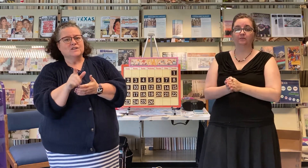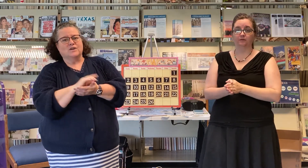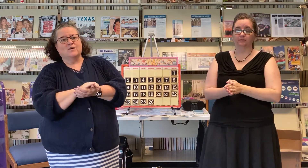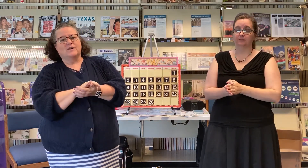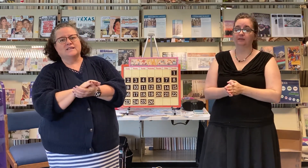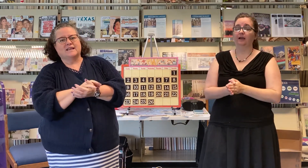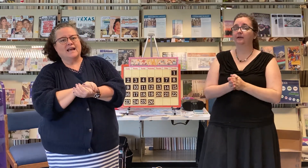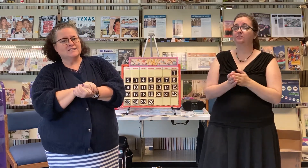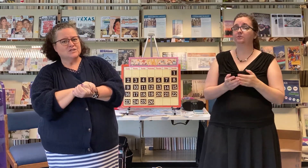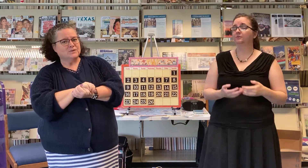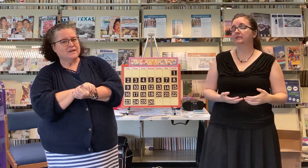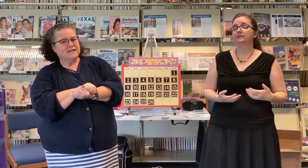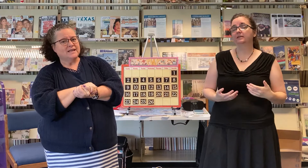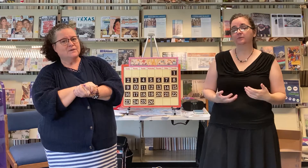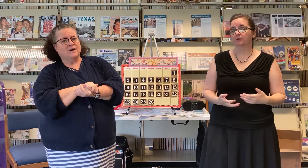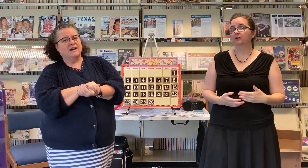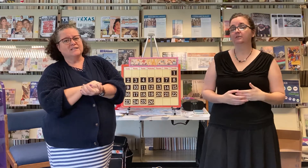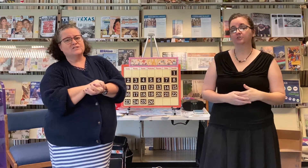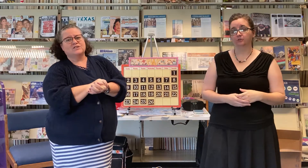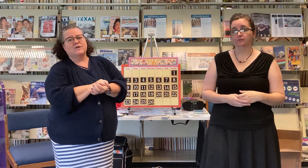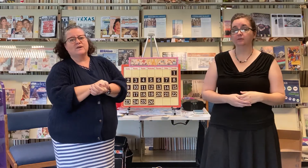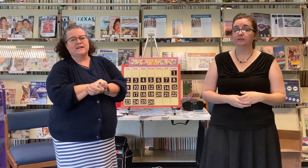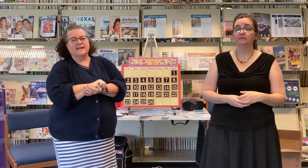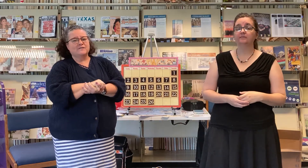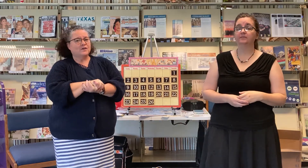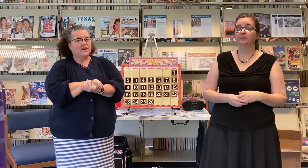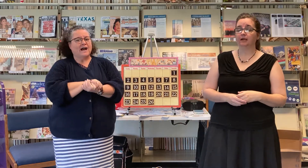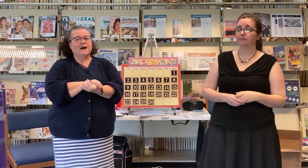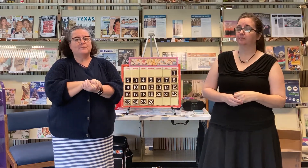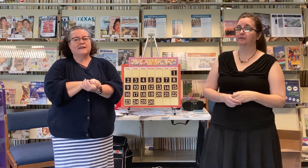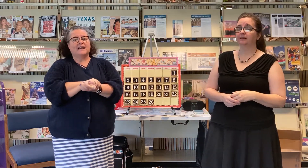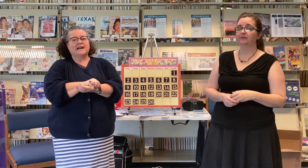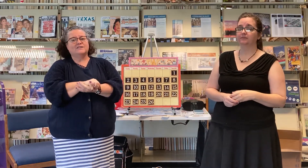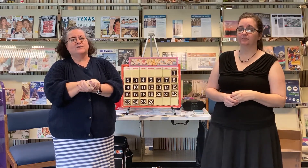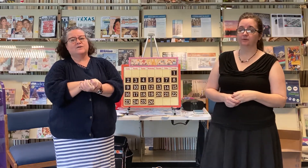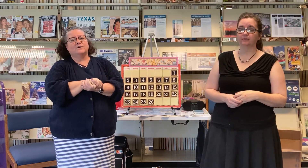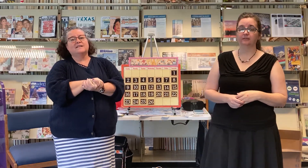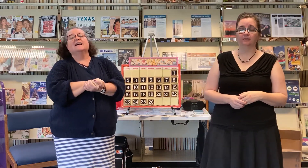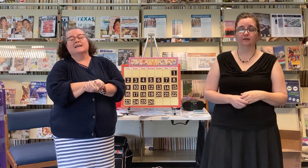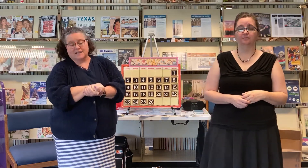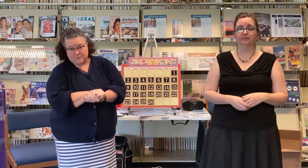know it, and you really want to show it, if you're happy and you know it,